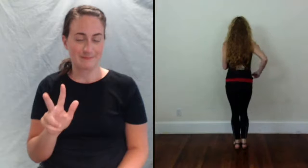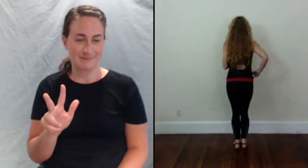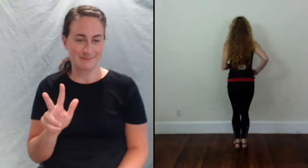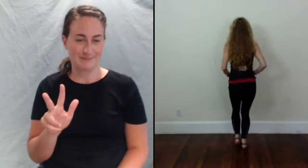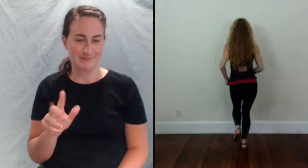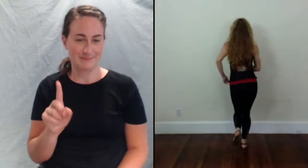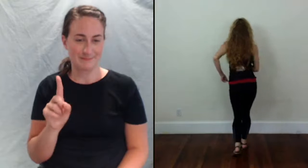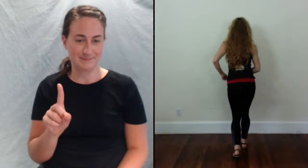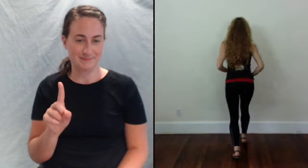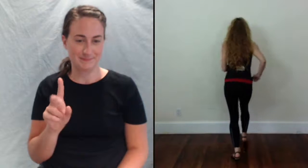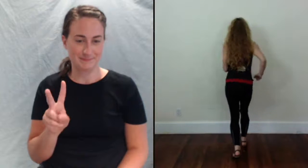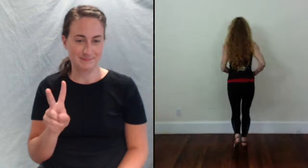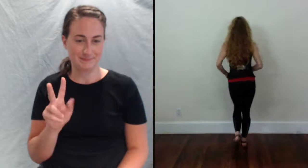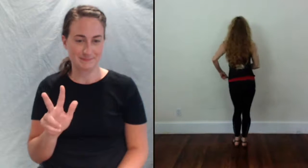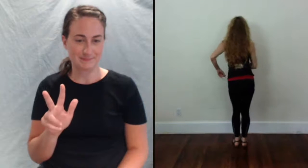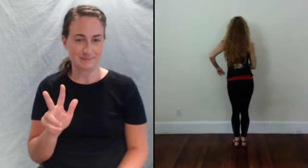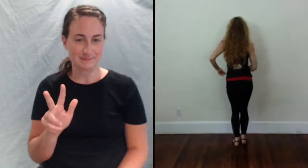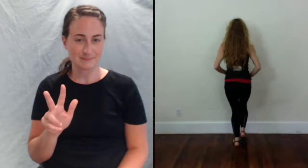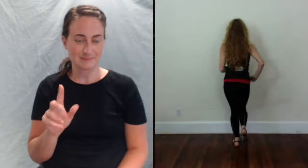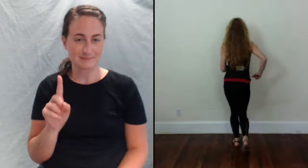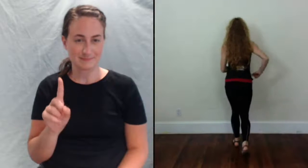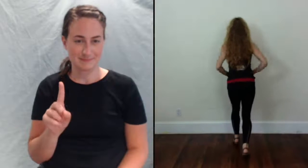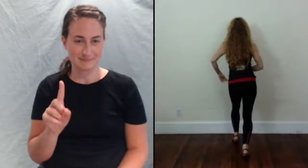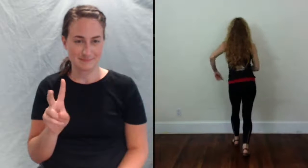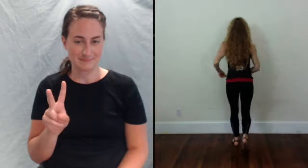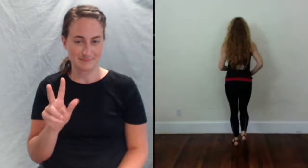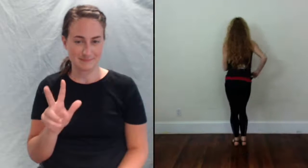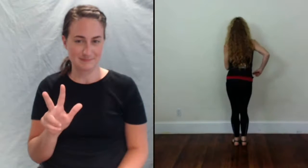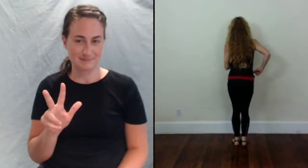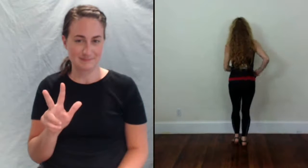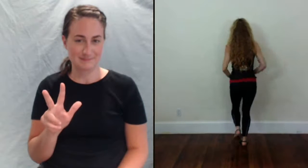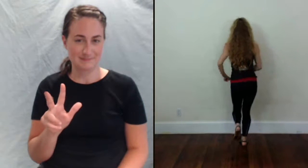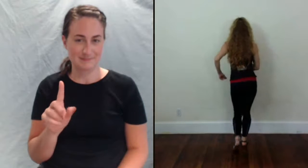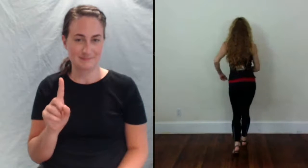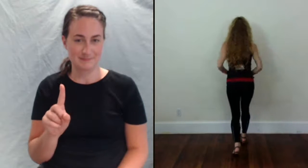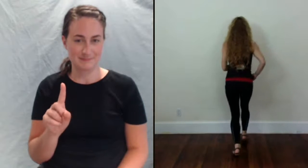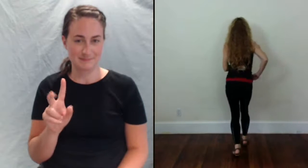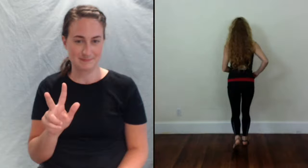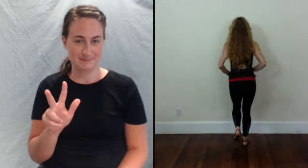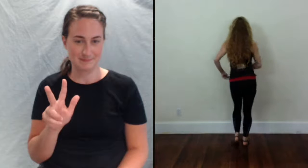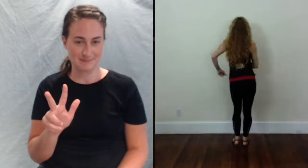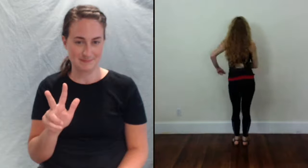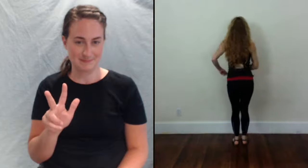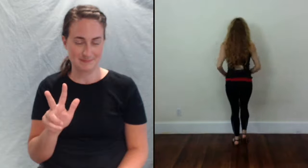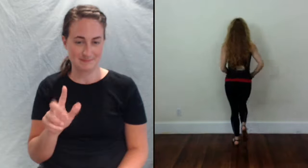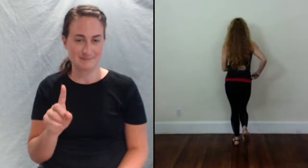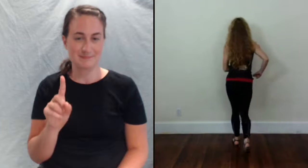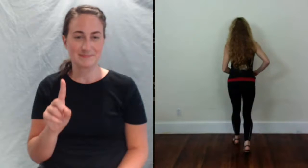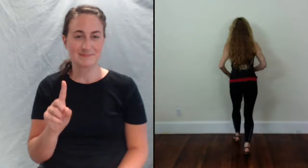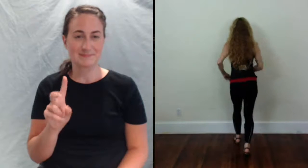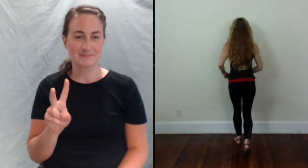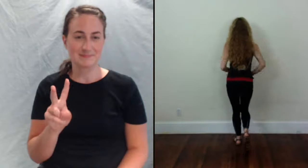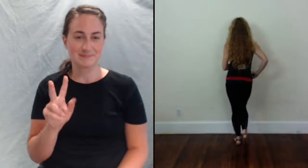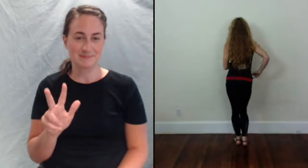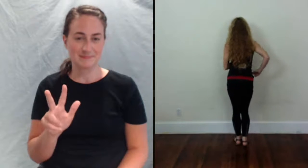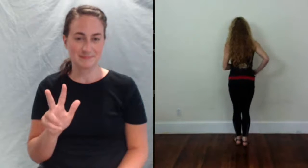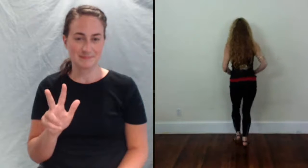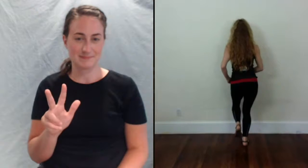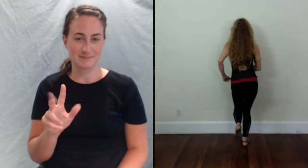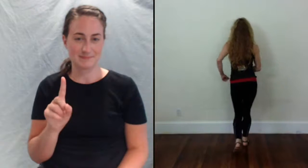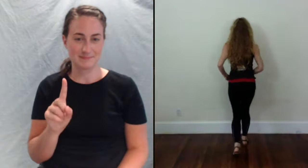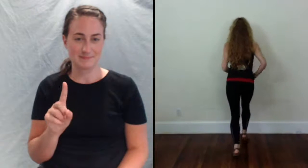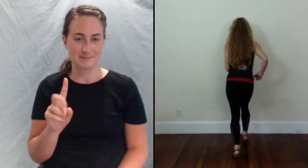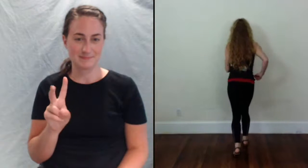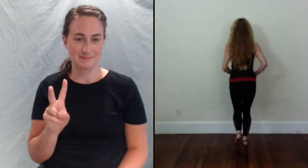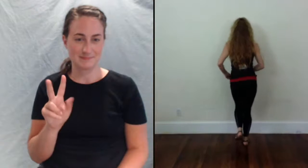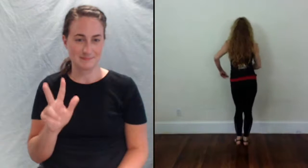and together. And back and together. And back and back. And back and together.